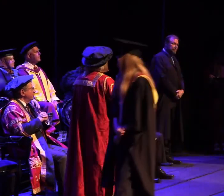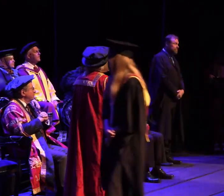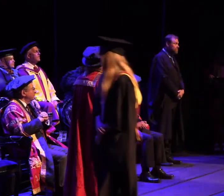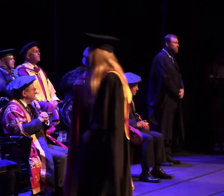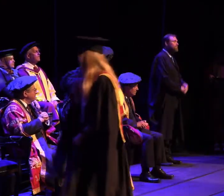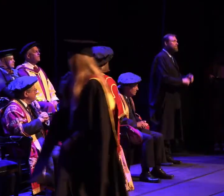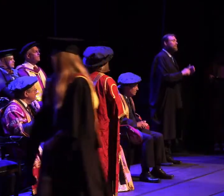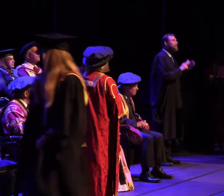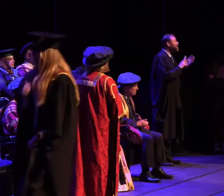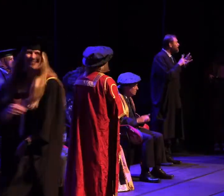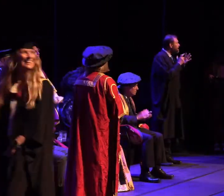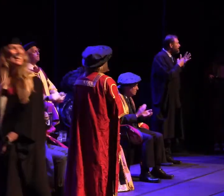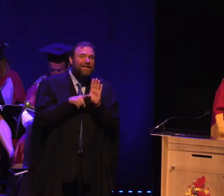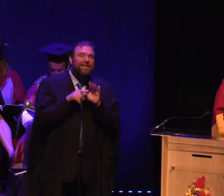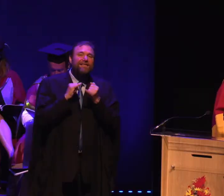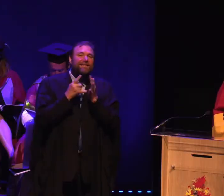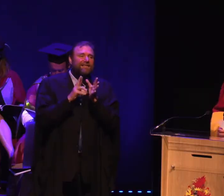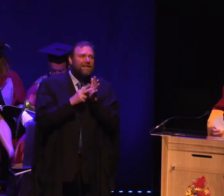Nikki Saddington.